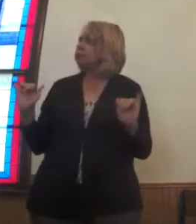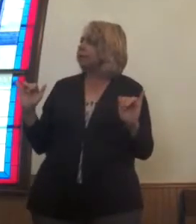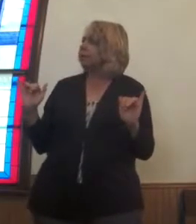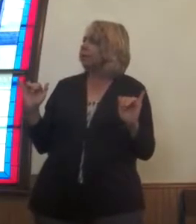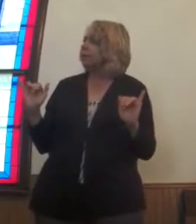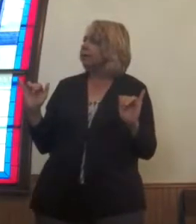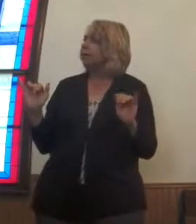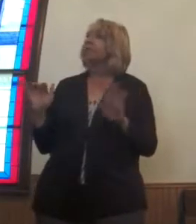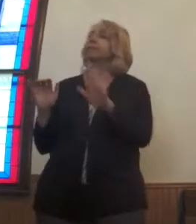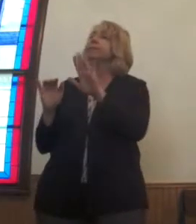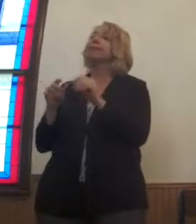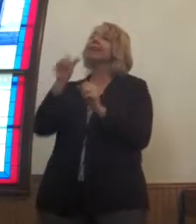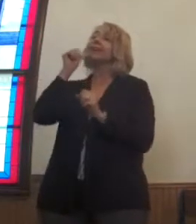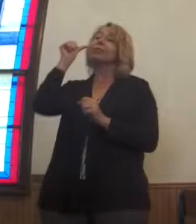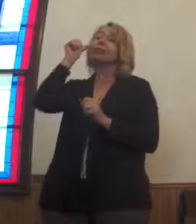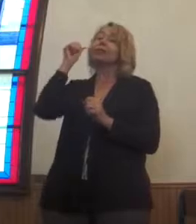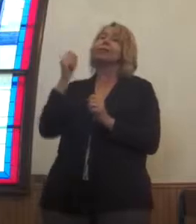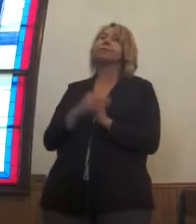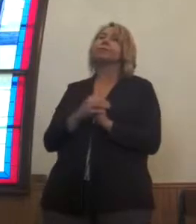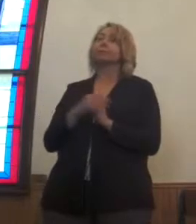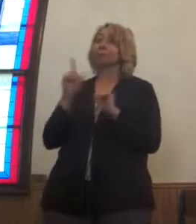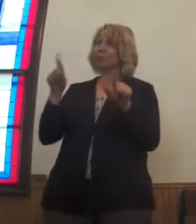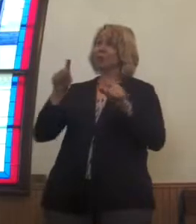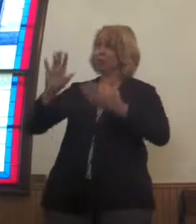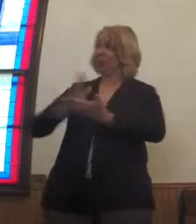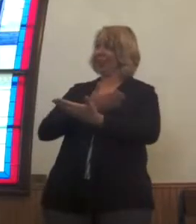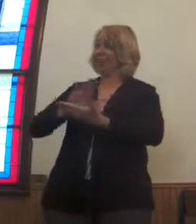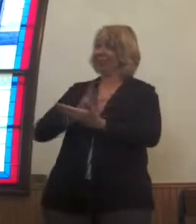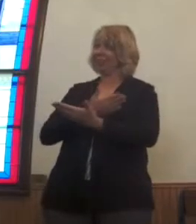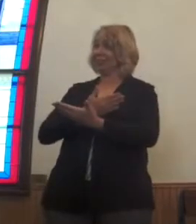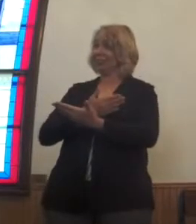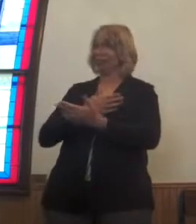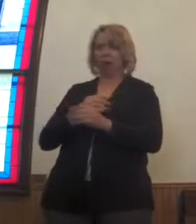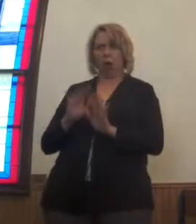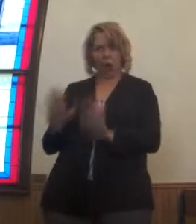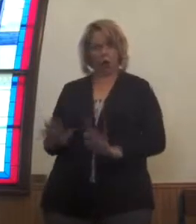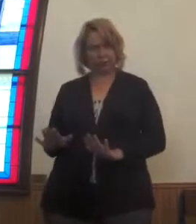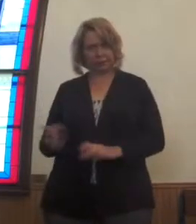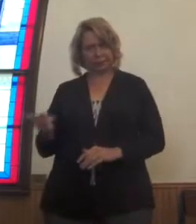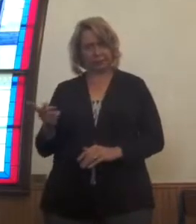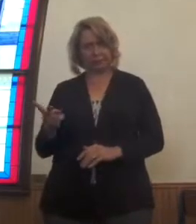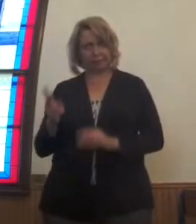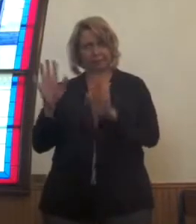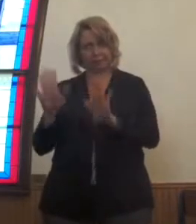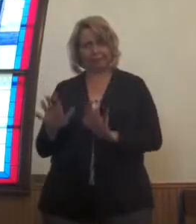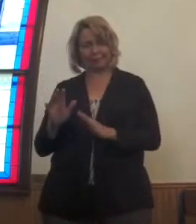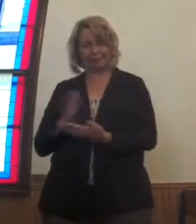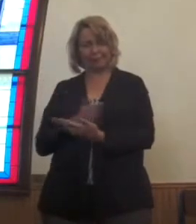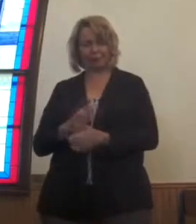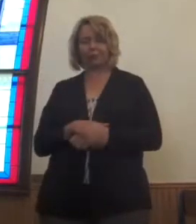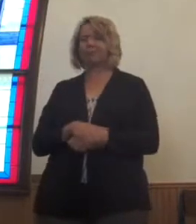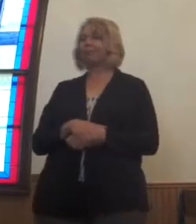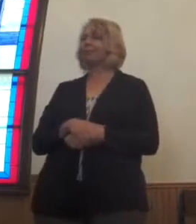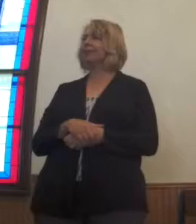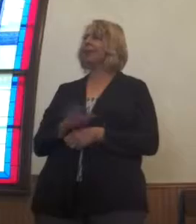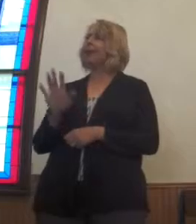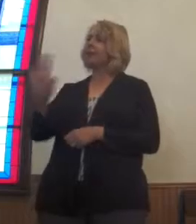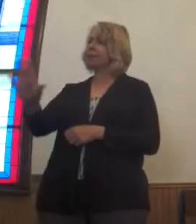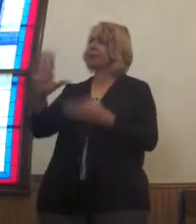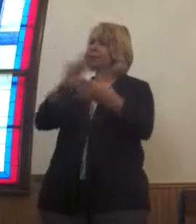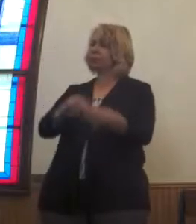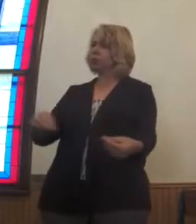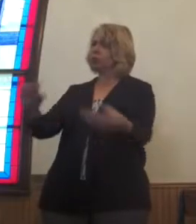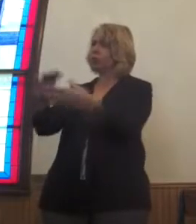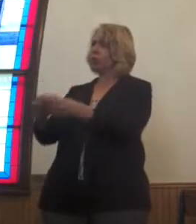If any of you were here last night at the concert, I'm going to say an awesome concert that Jane and Camille gave for us, we heard through their stories and